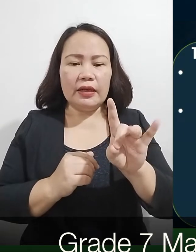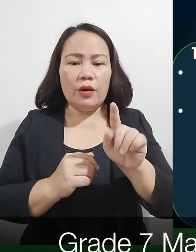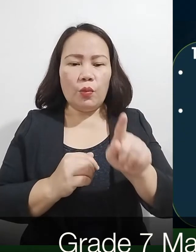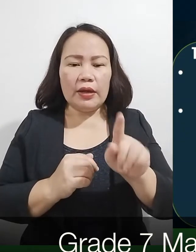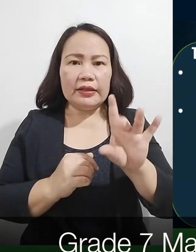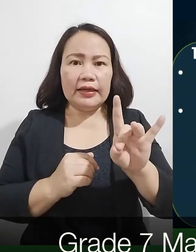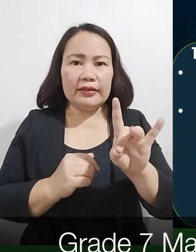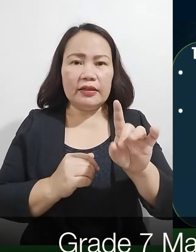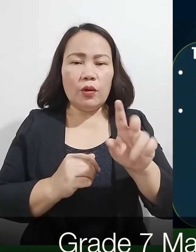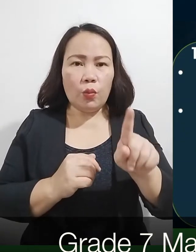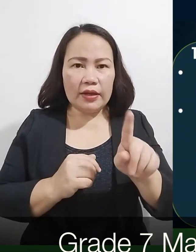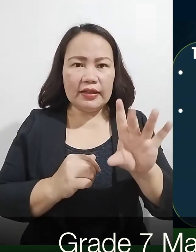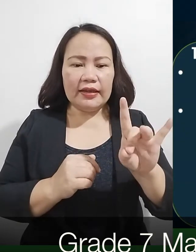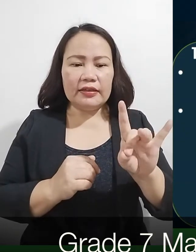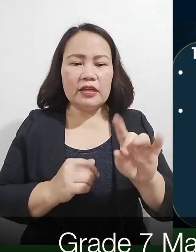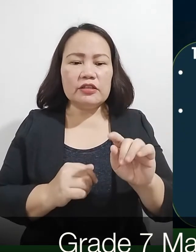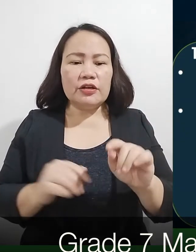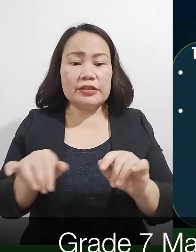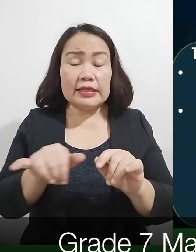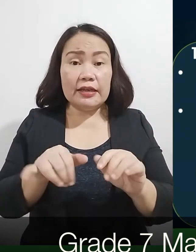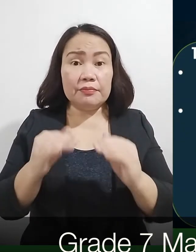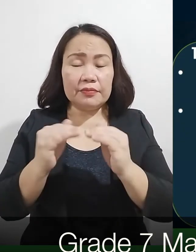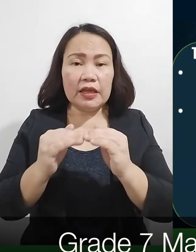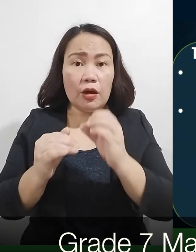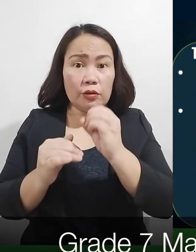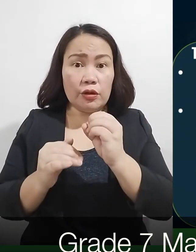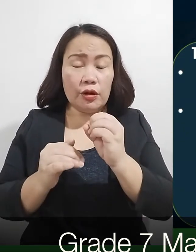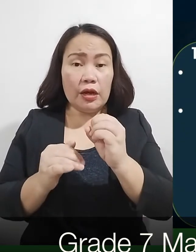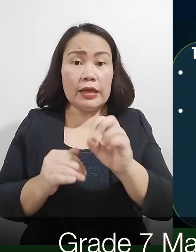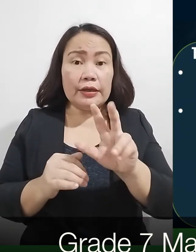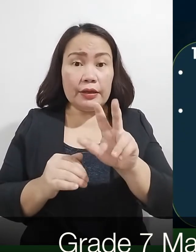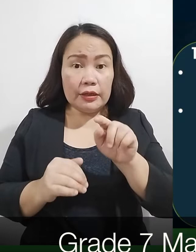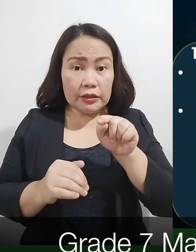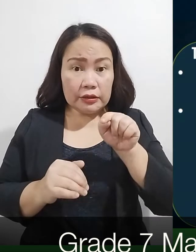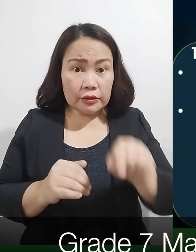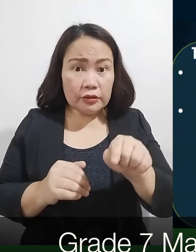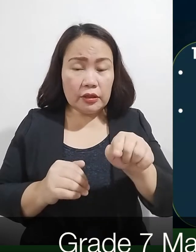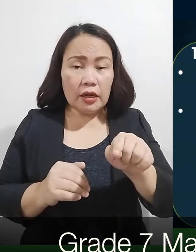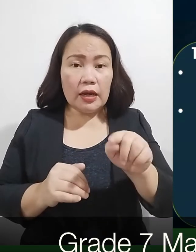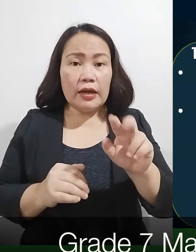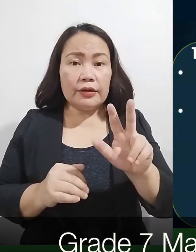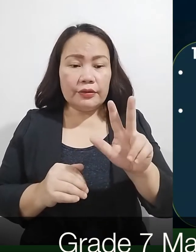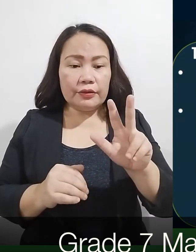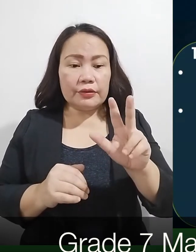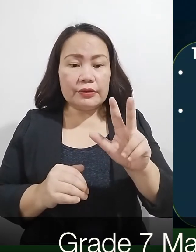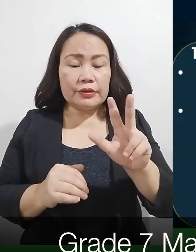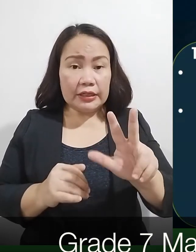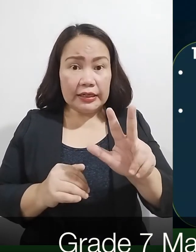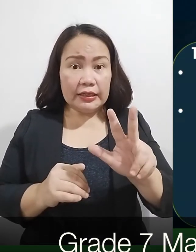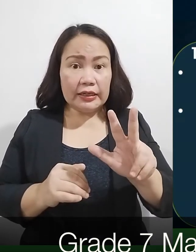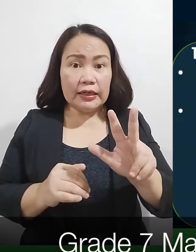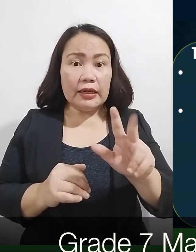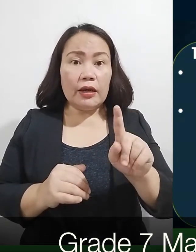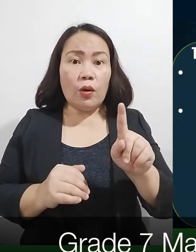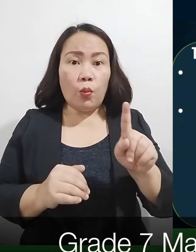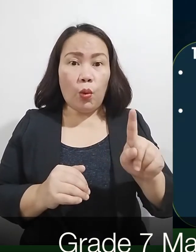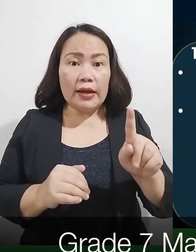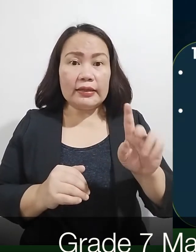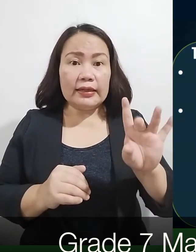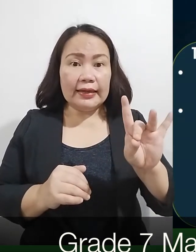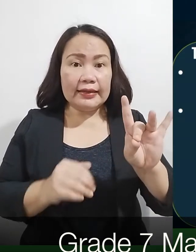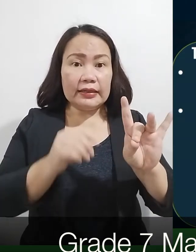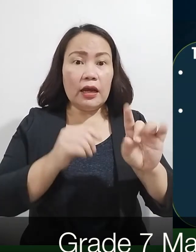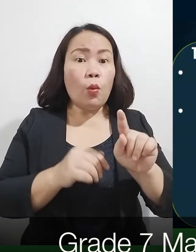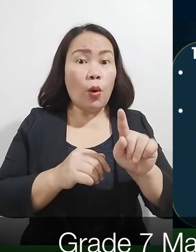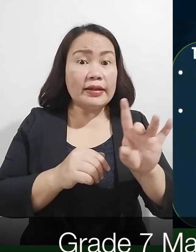0.3181818. Alright? So, ganun din. I'm gonna place the bar above 1 and 8. Hindi kasama si 3